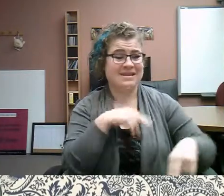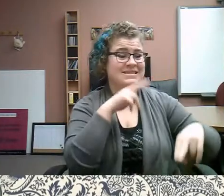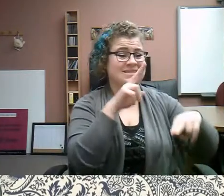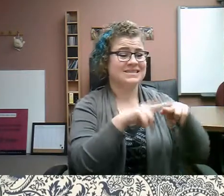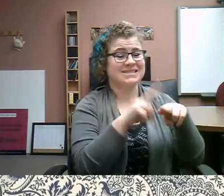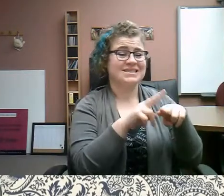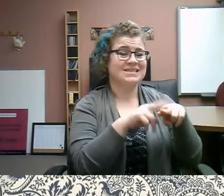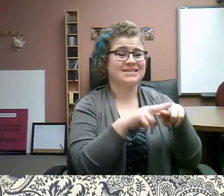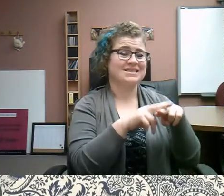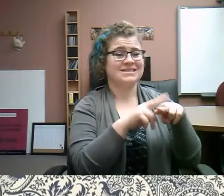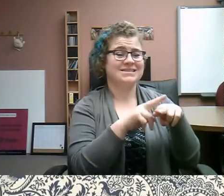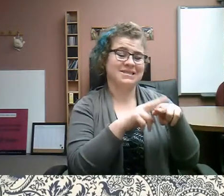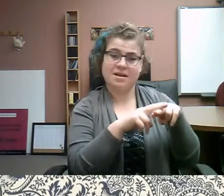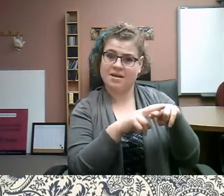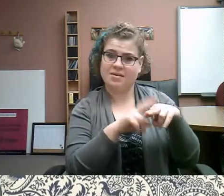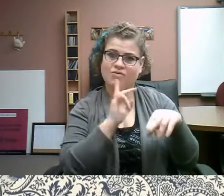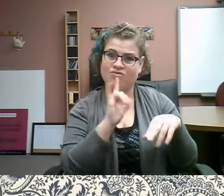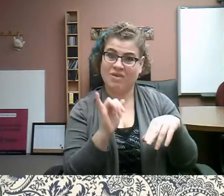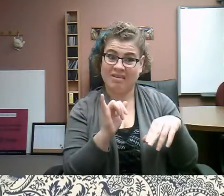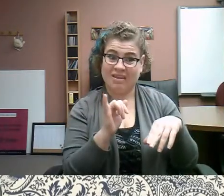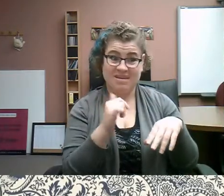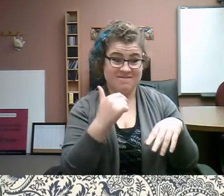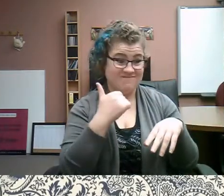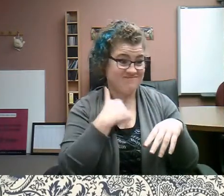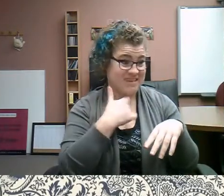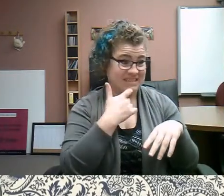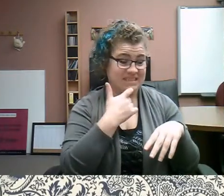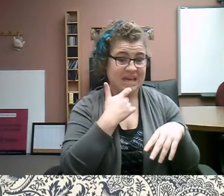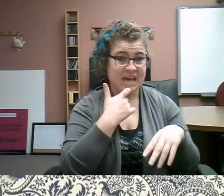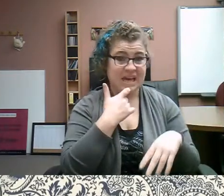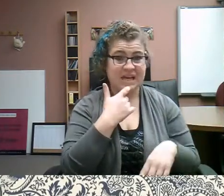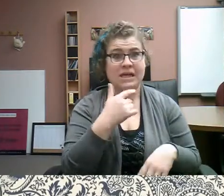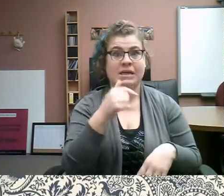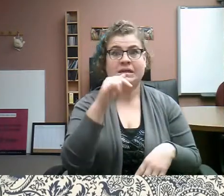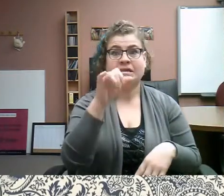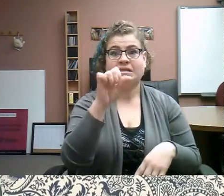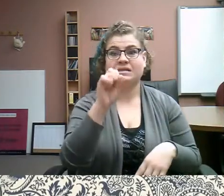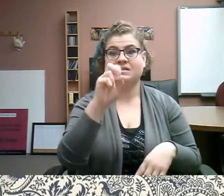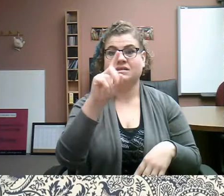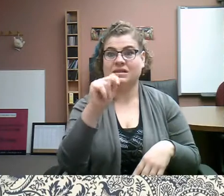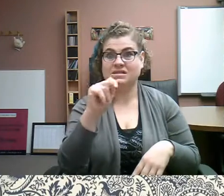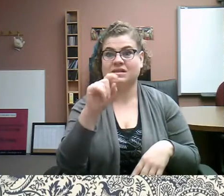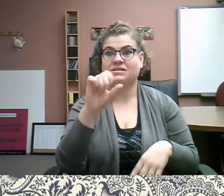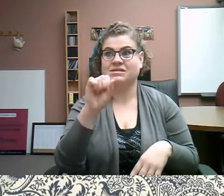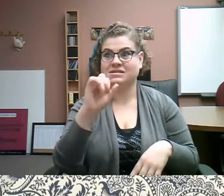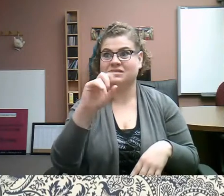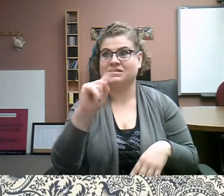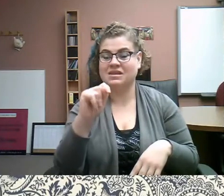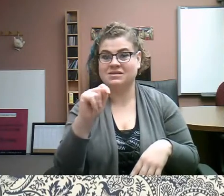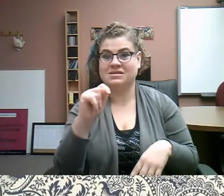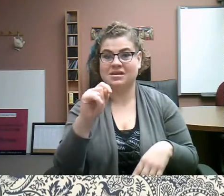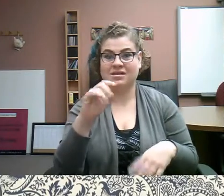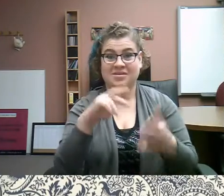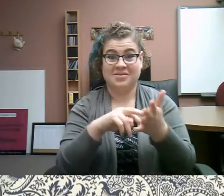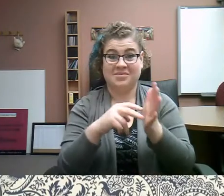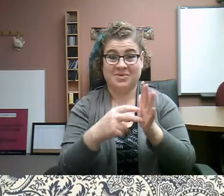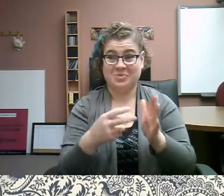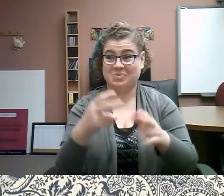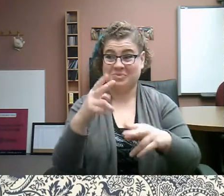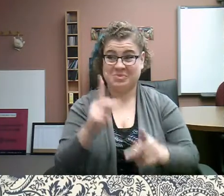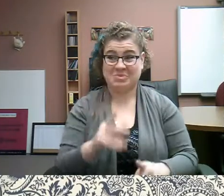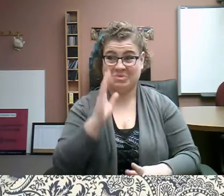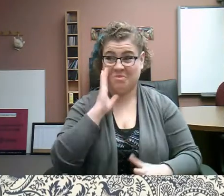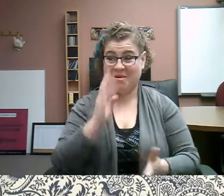Because if I was to say something like, oh, sit, sit, sit, sit, sit, sit, sit, sit, sit, really, I'm telling the person to sit, sit,